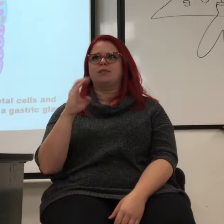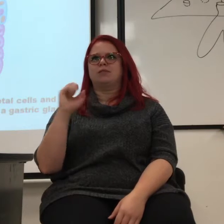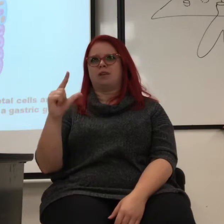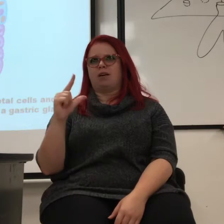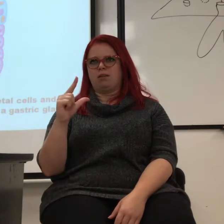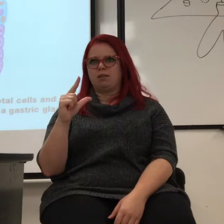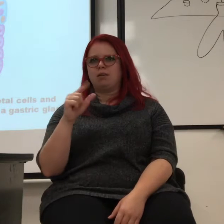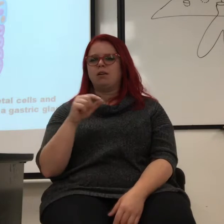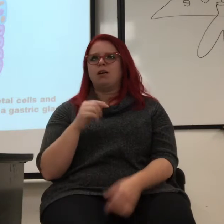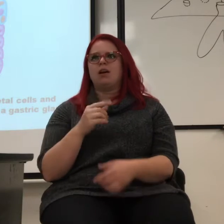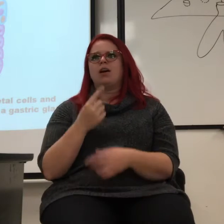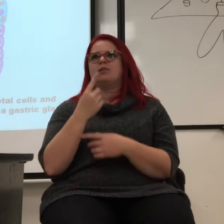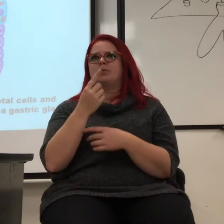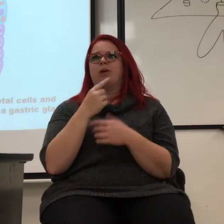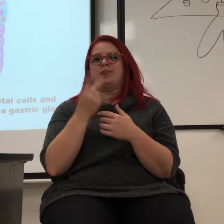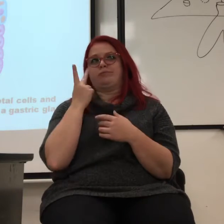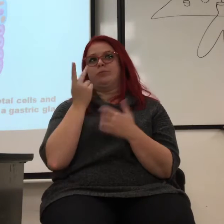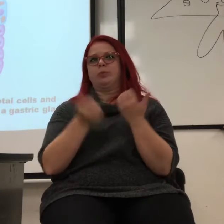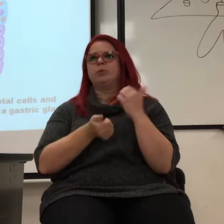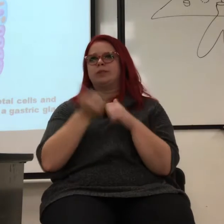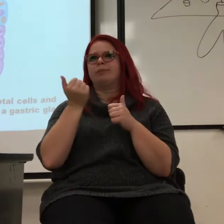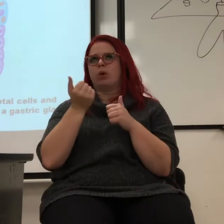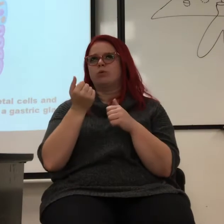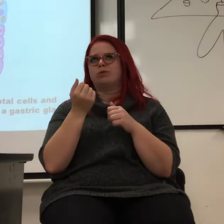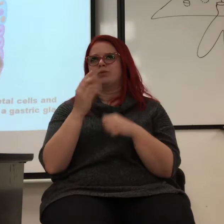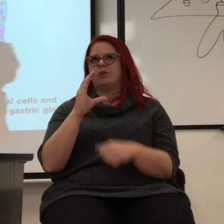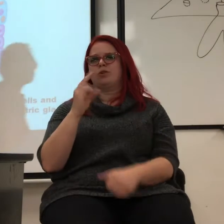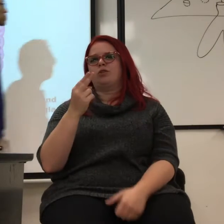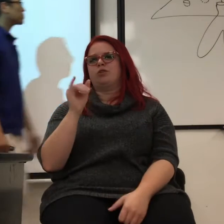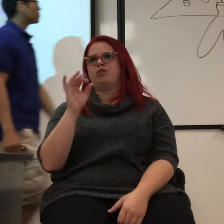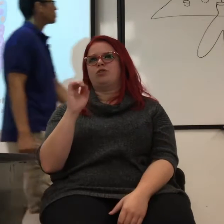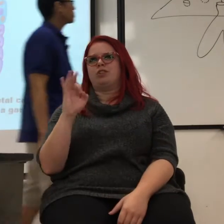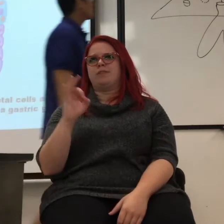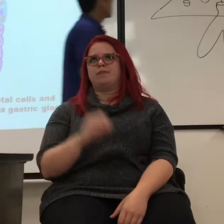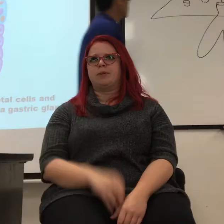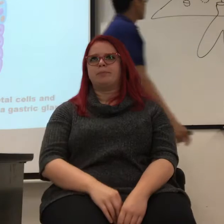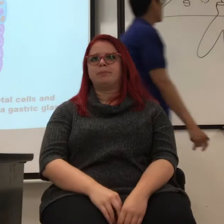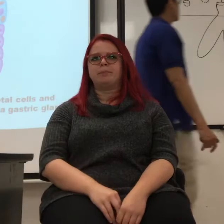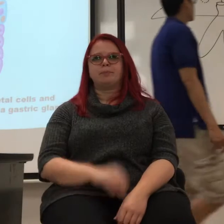the chief cell, it's the one that's you mostly see.